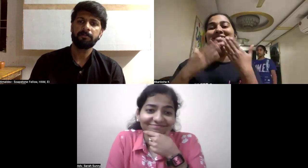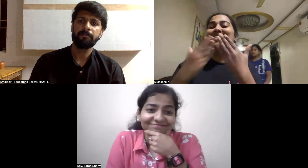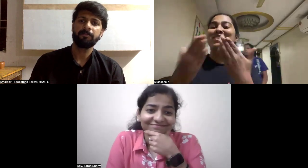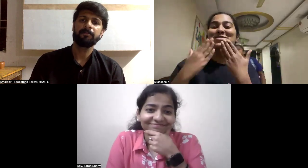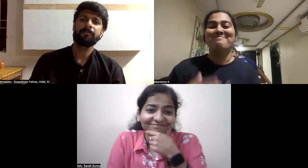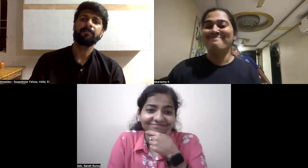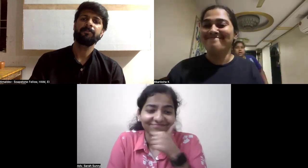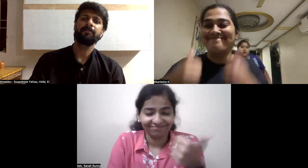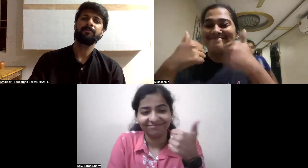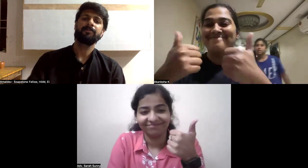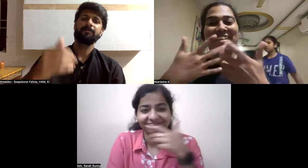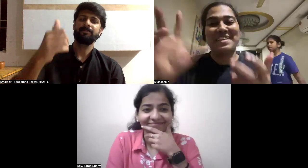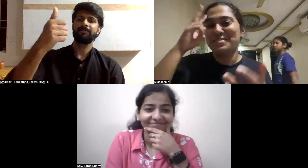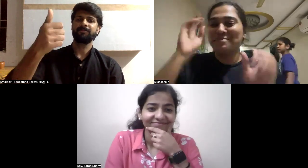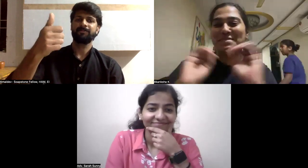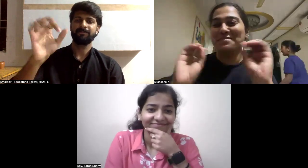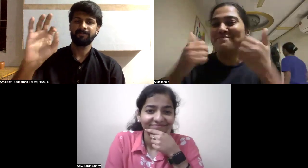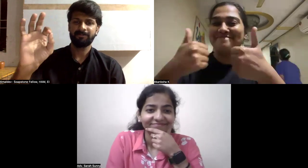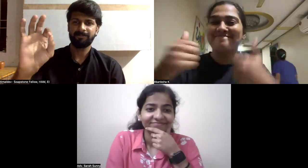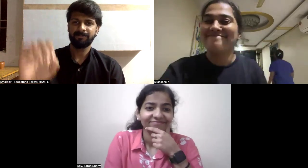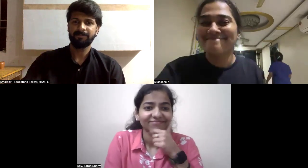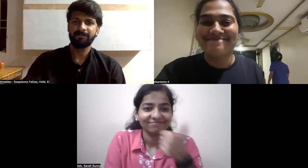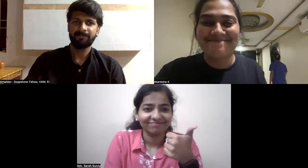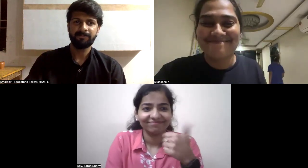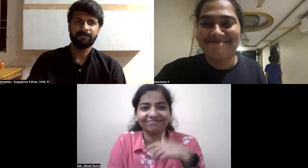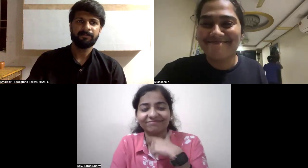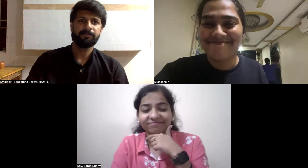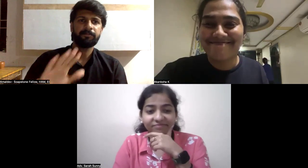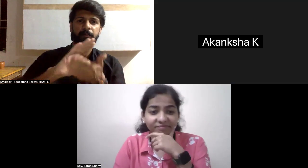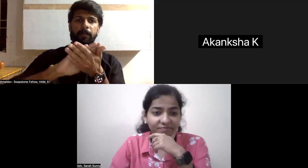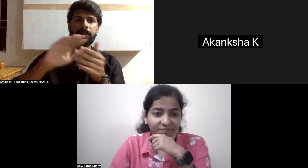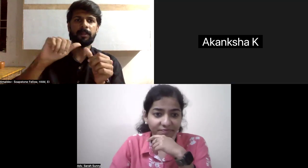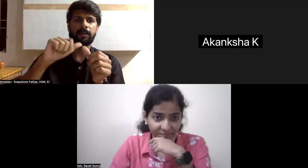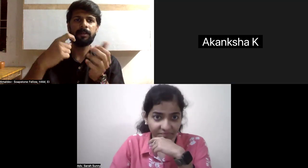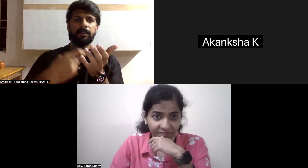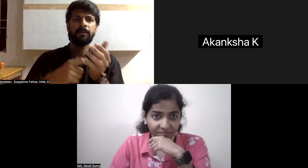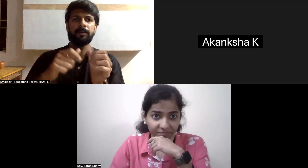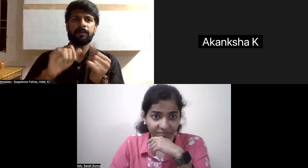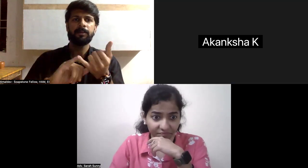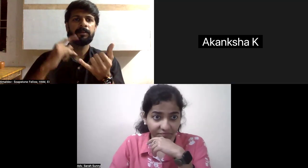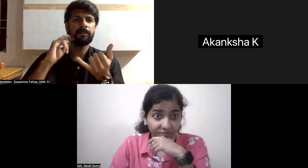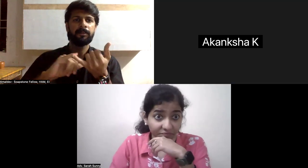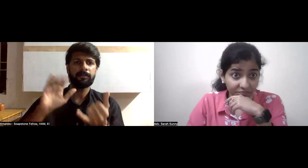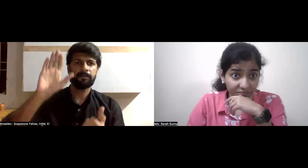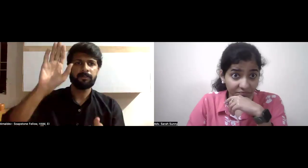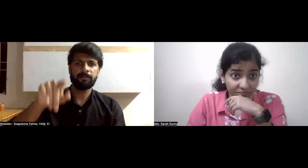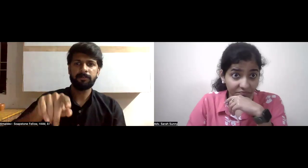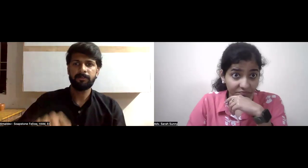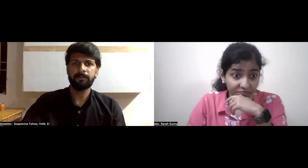So, yes, thank you. Thank you very much. You have to be very direct with them, Sis Sarah. Thank you.